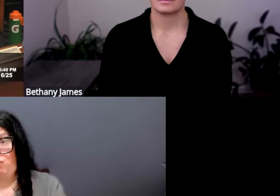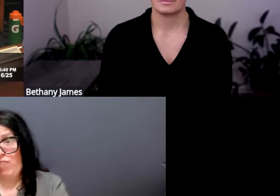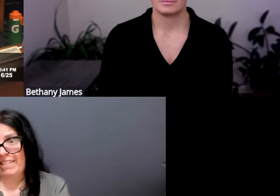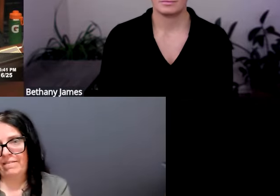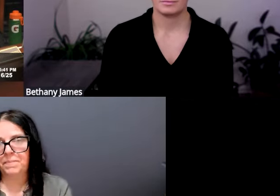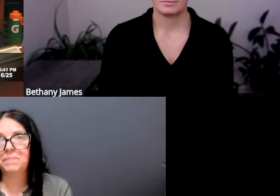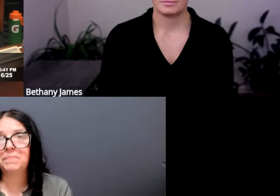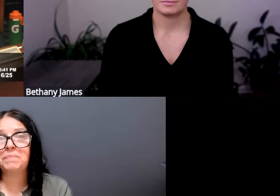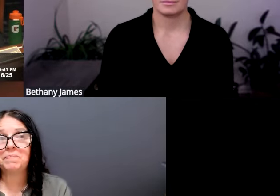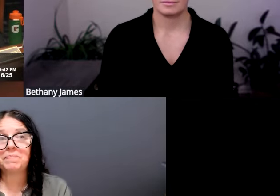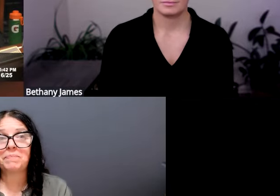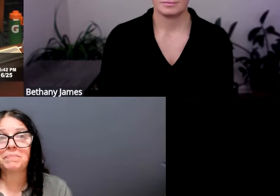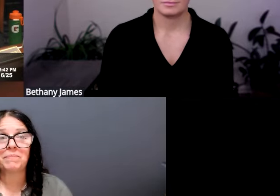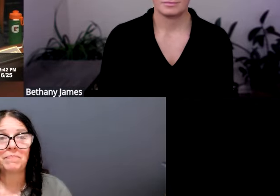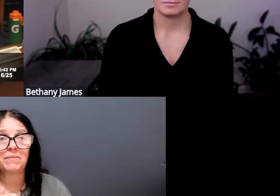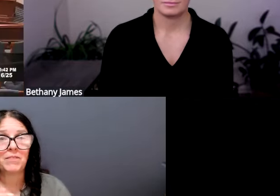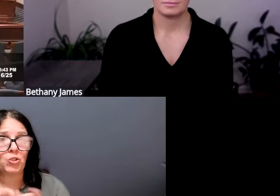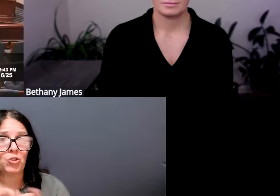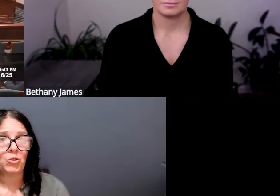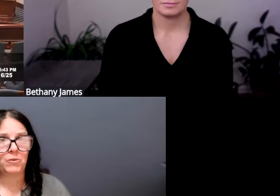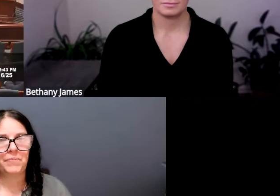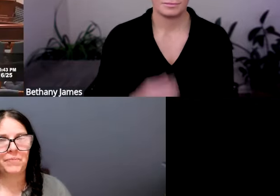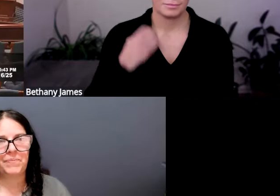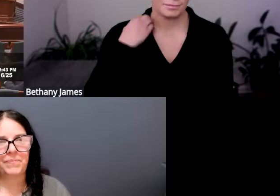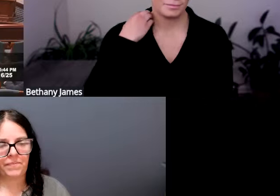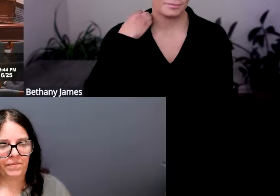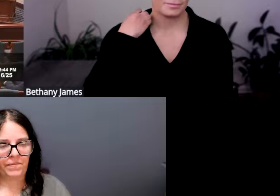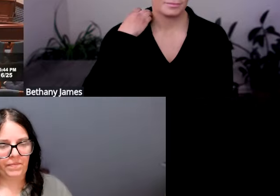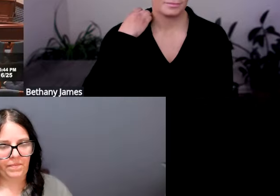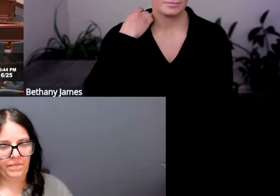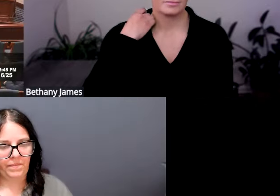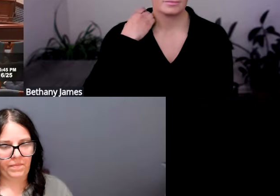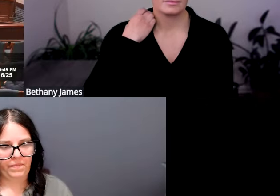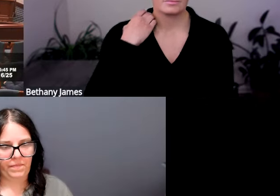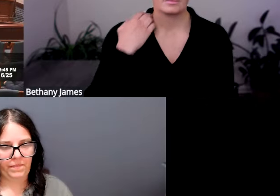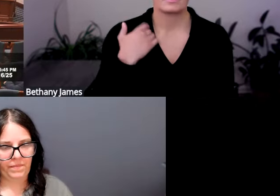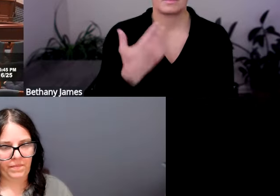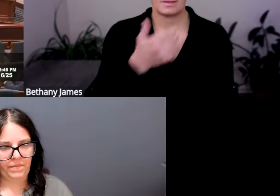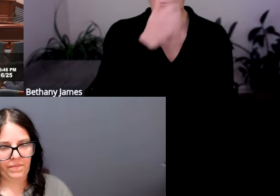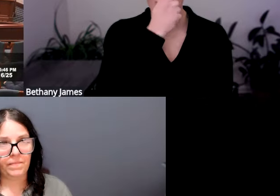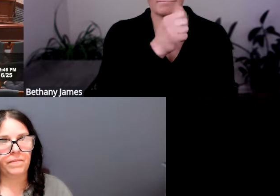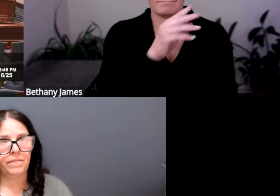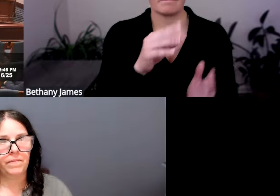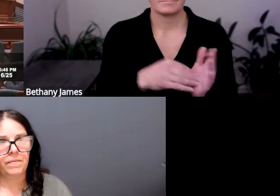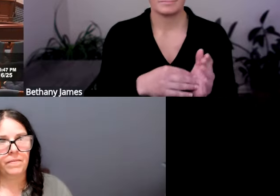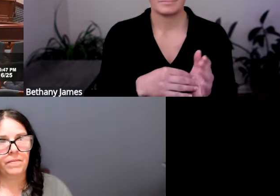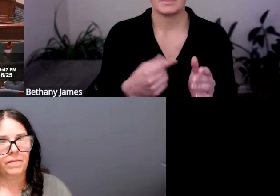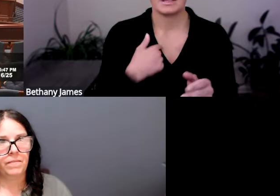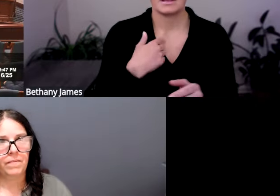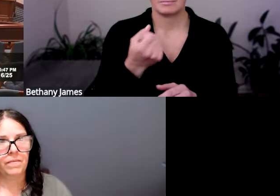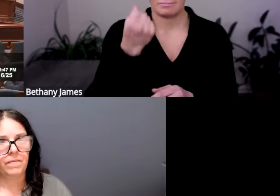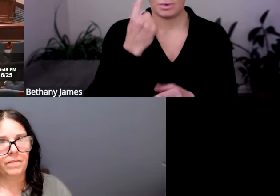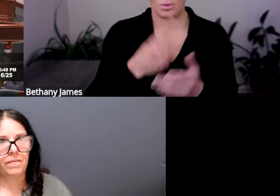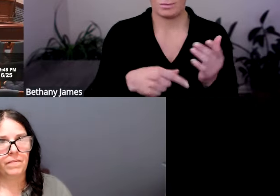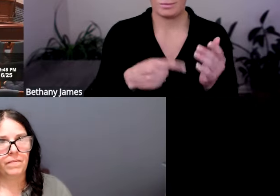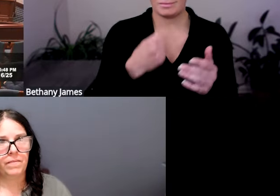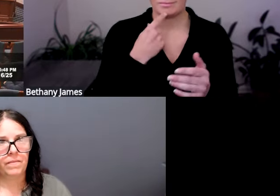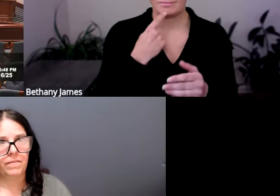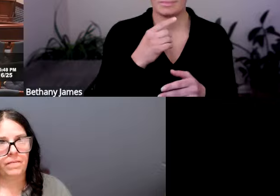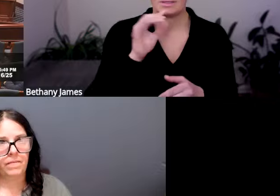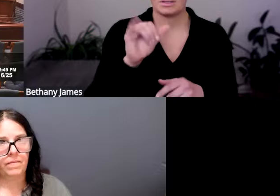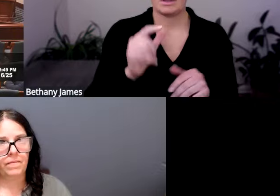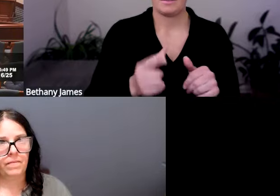Member Cummings. I mean, I would like to see it in there if we can. And Yeah. I understand what you're saying. I think the fact that it's the first time that